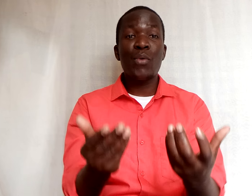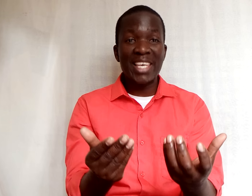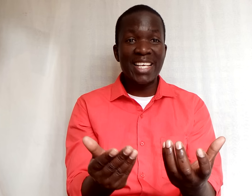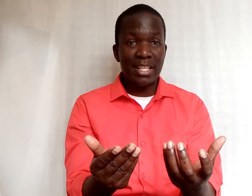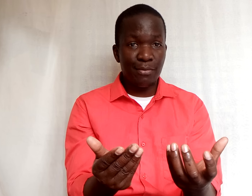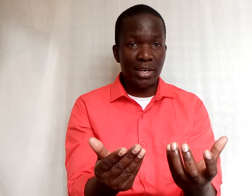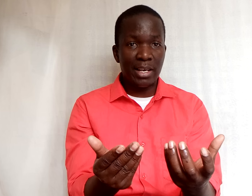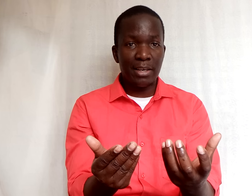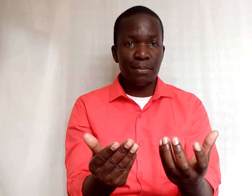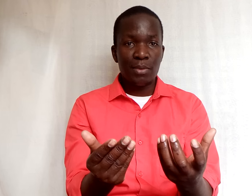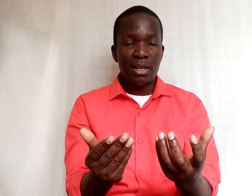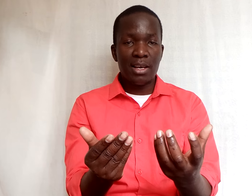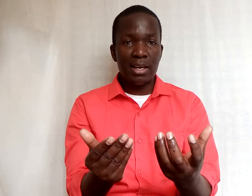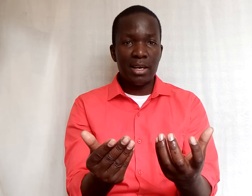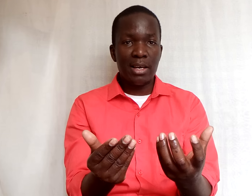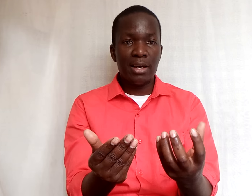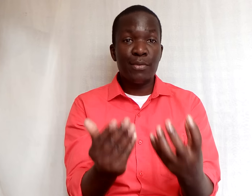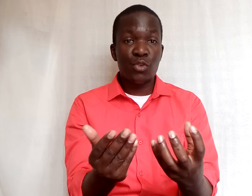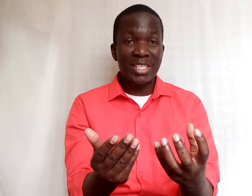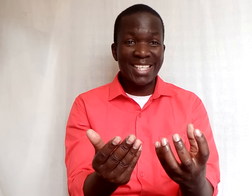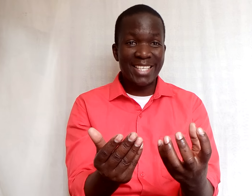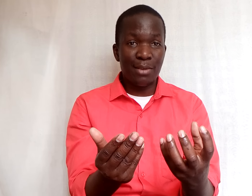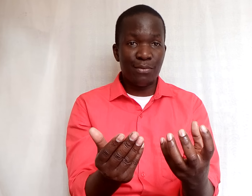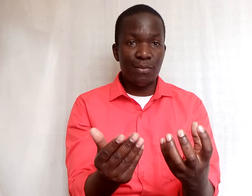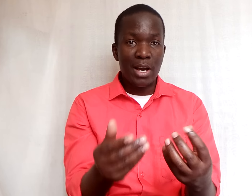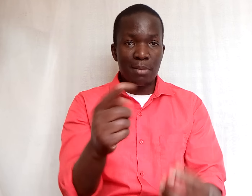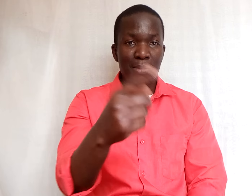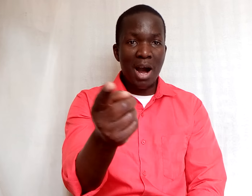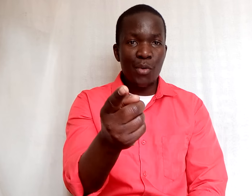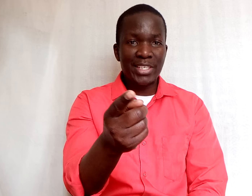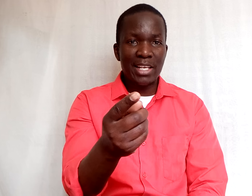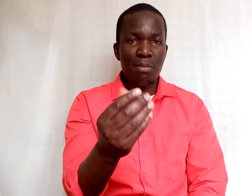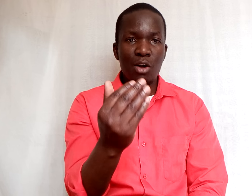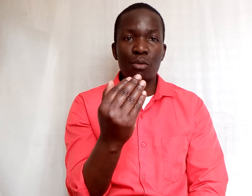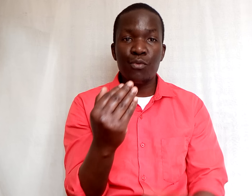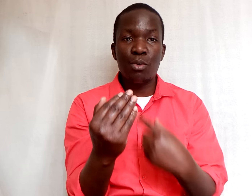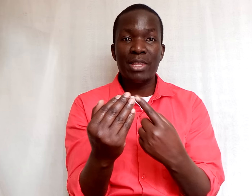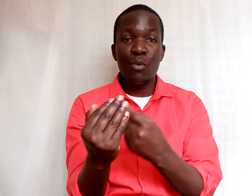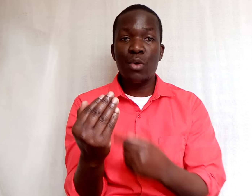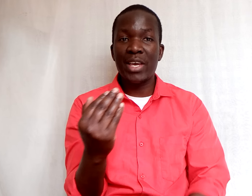eat the fruit itself. Remember how we signed mango from the way we eat,